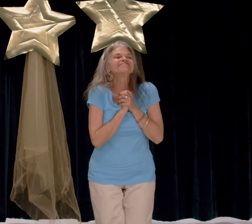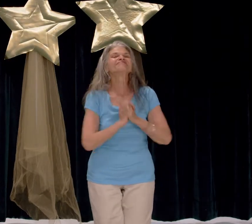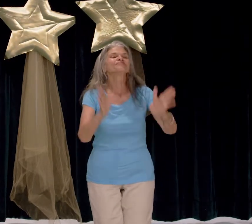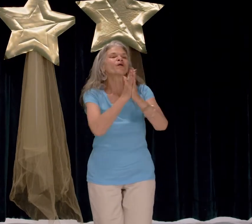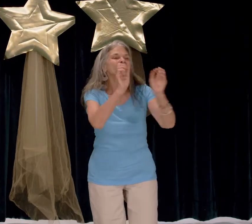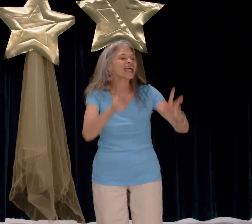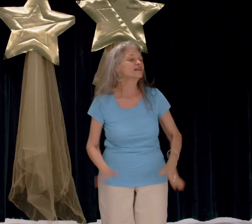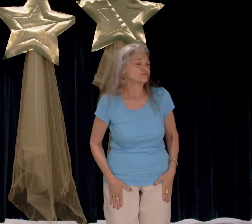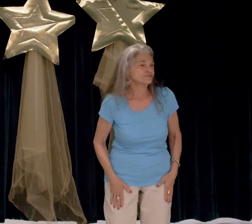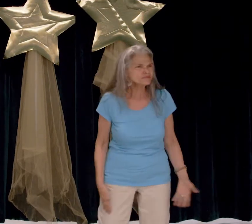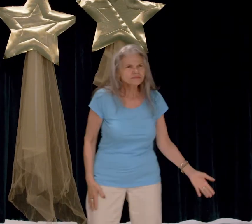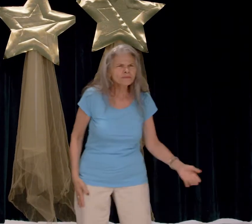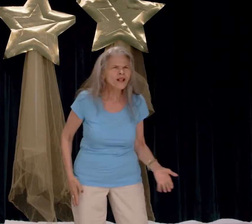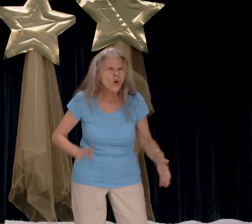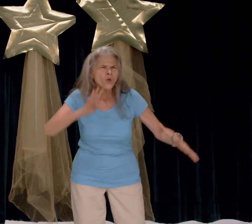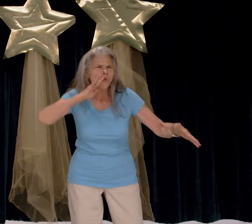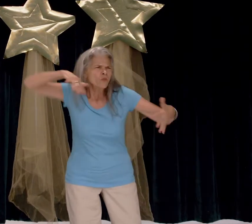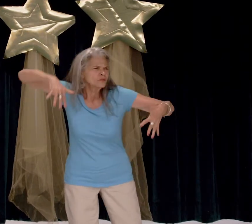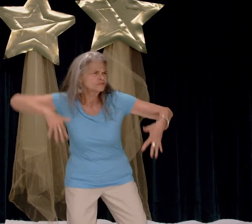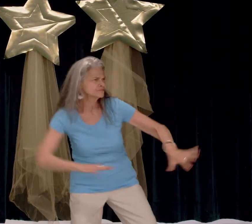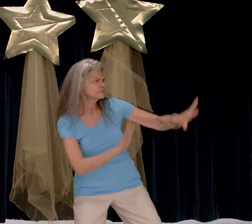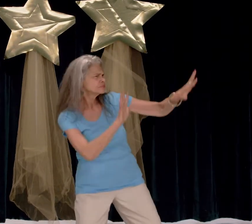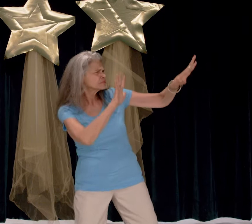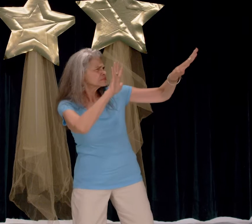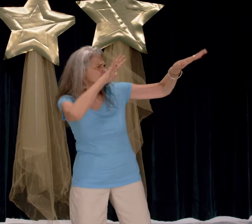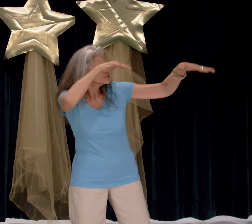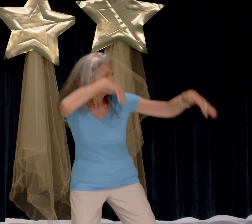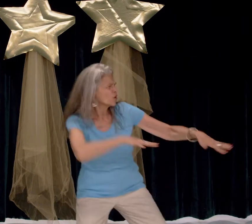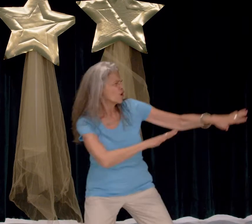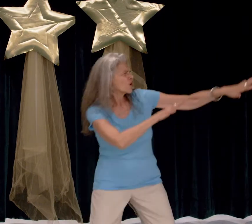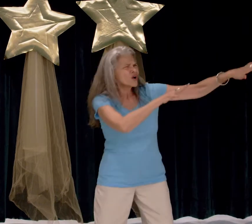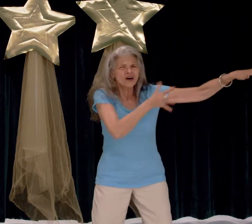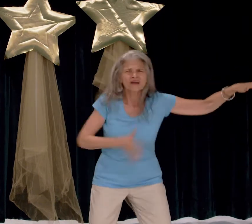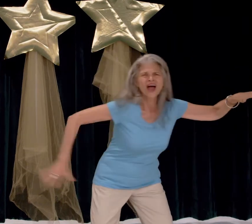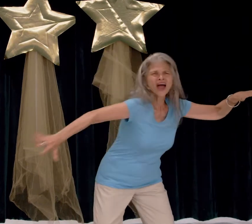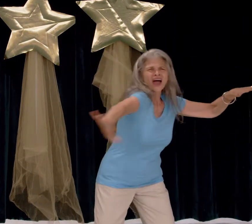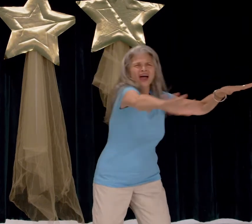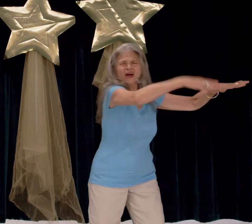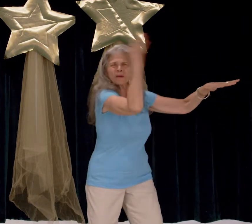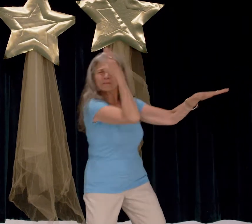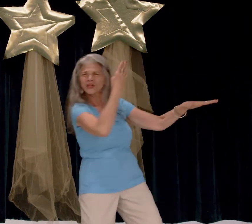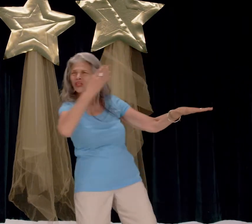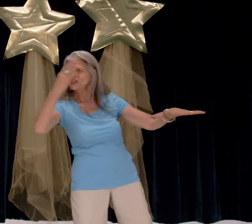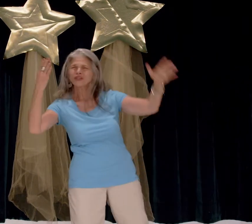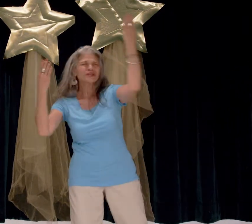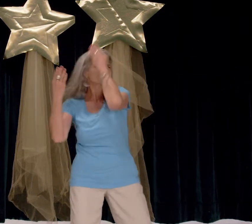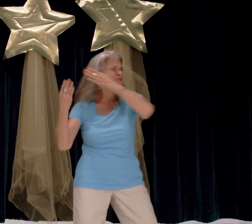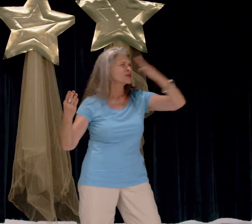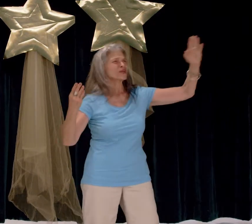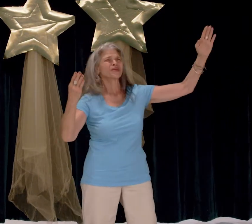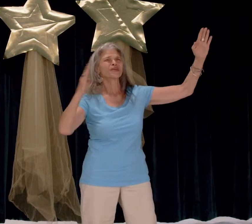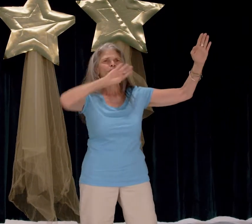The kids are so excited to show you everything that they've learned thus far. So let's get the show on the road.